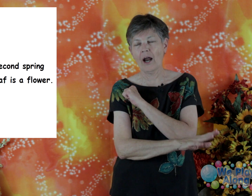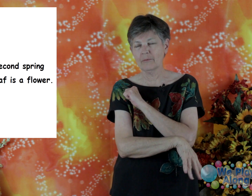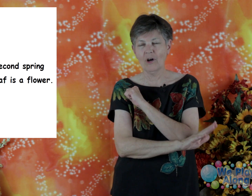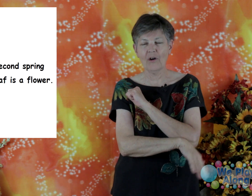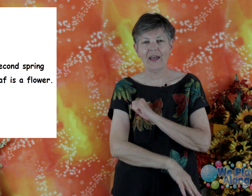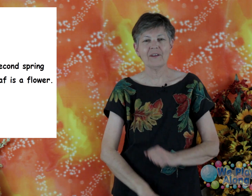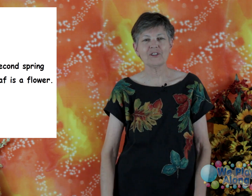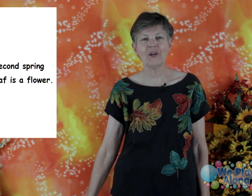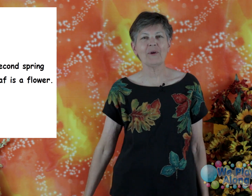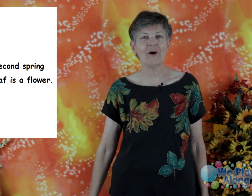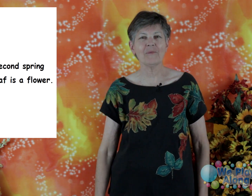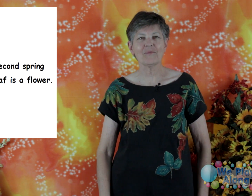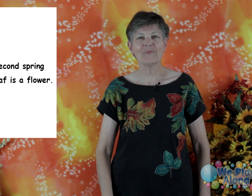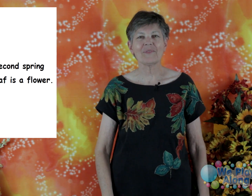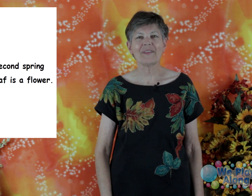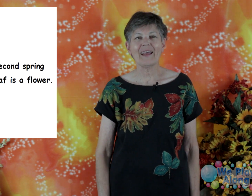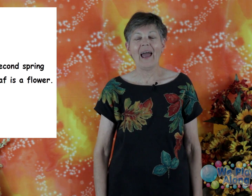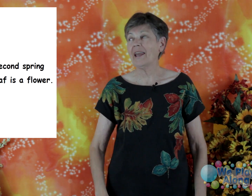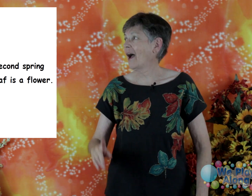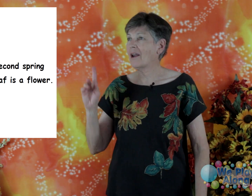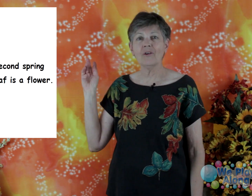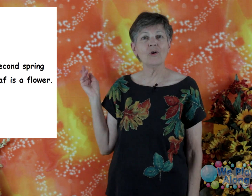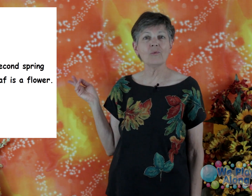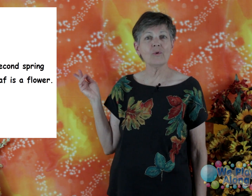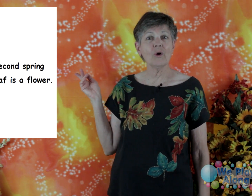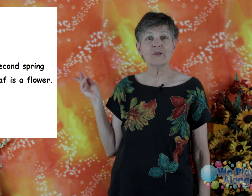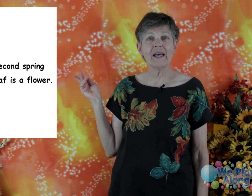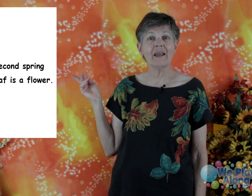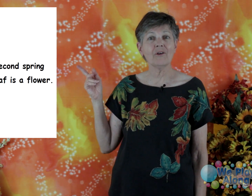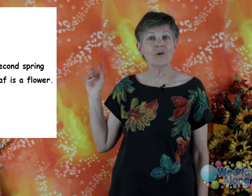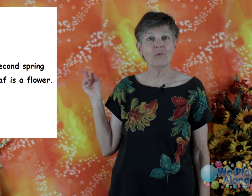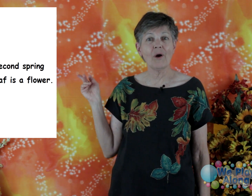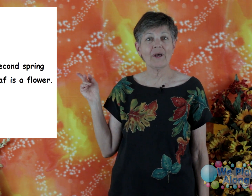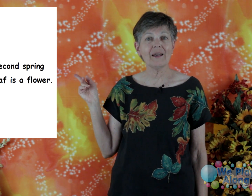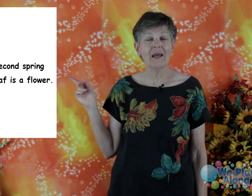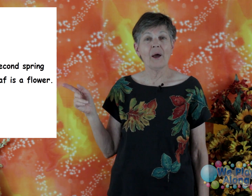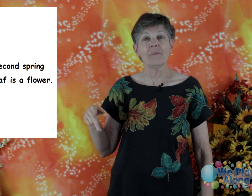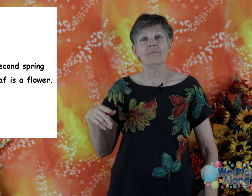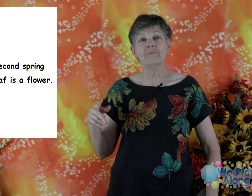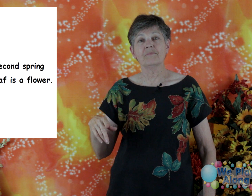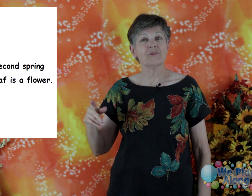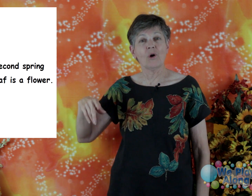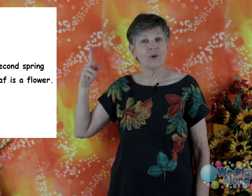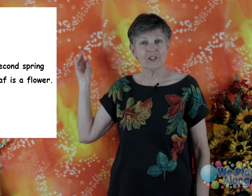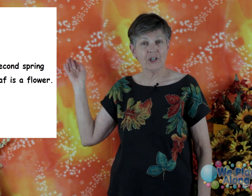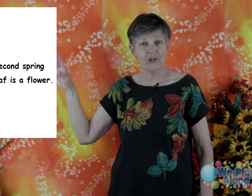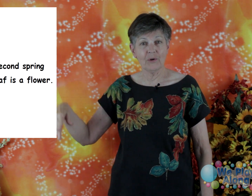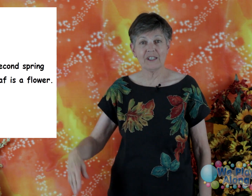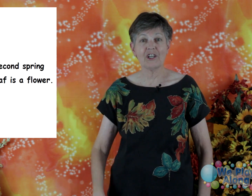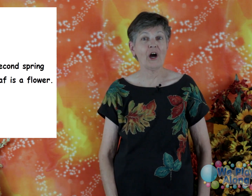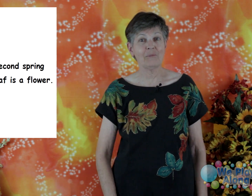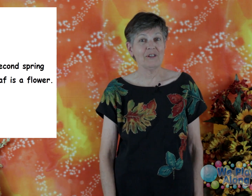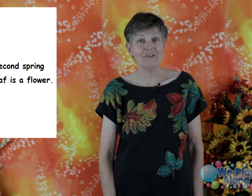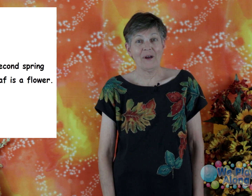autumn. Okay, so here we go. And I don't know who said it or who wrote it, so we're just going to do it. It's anonymous, all right?